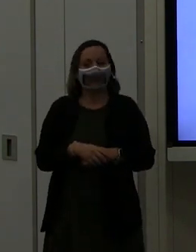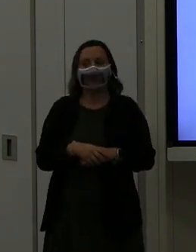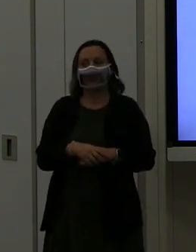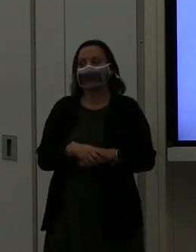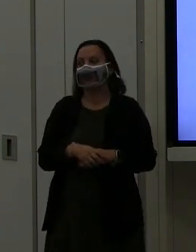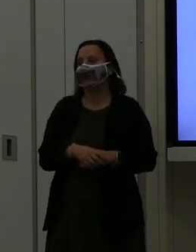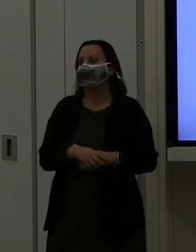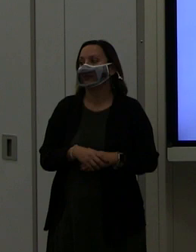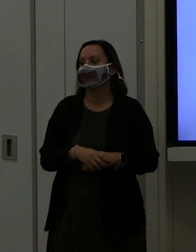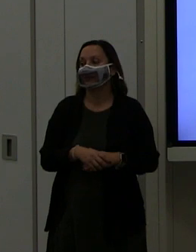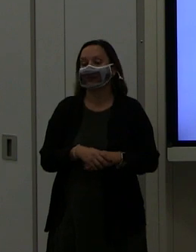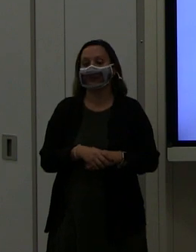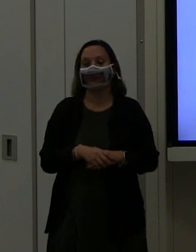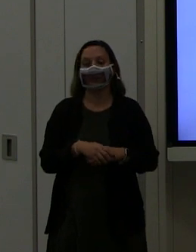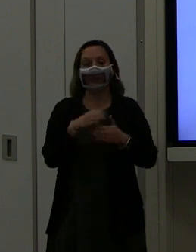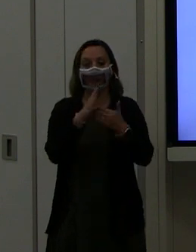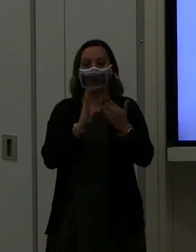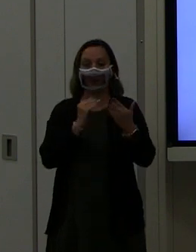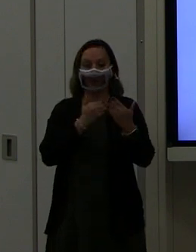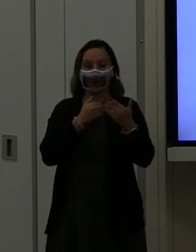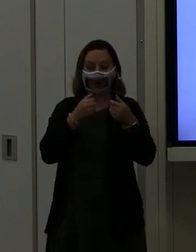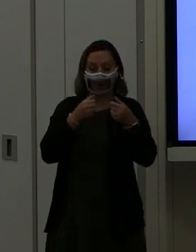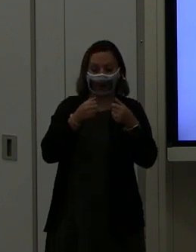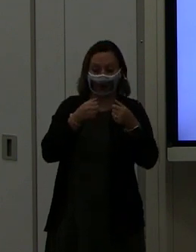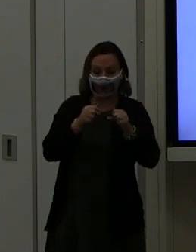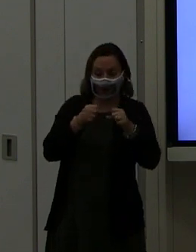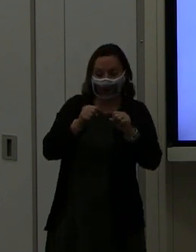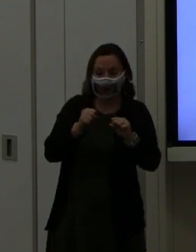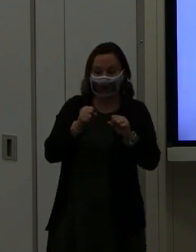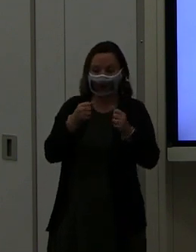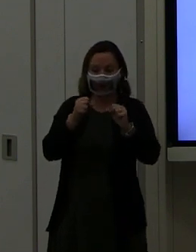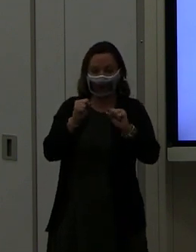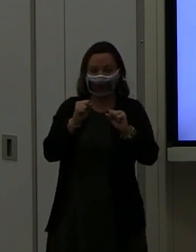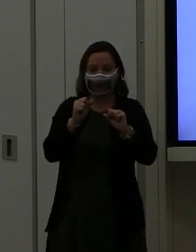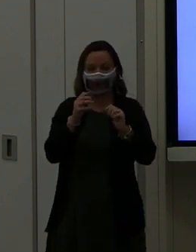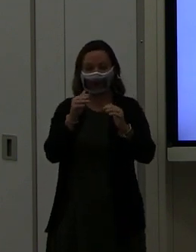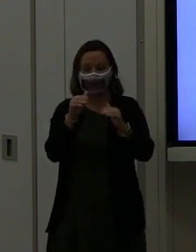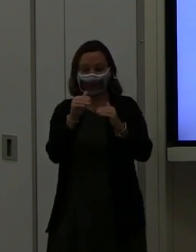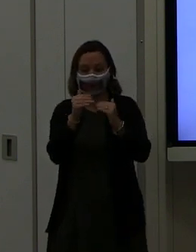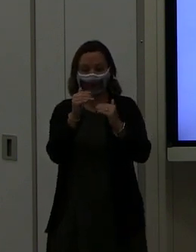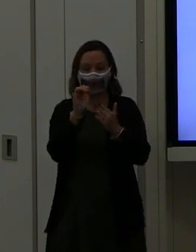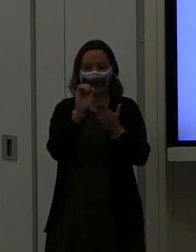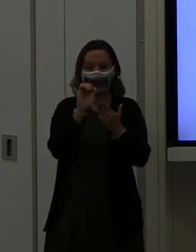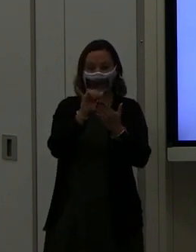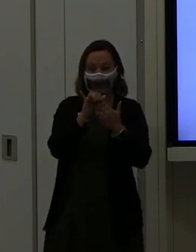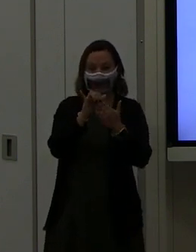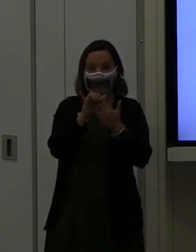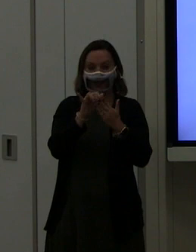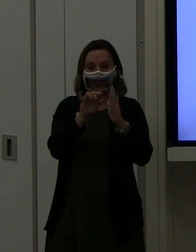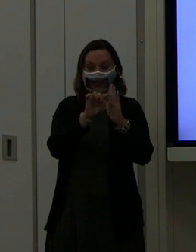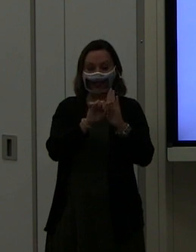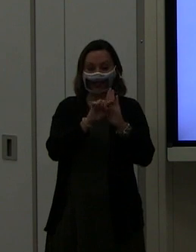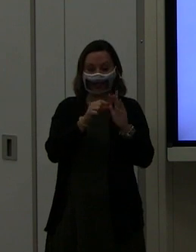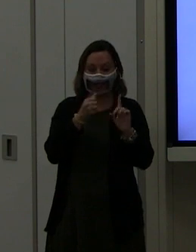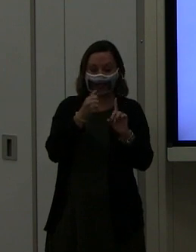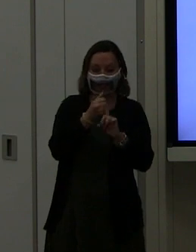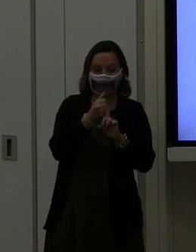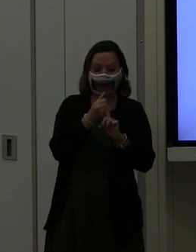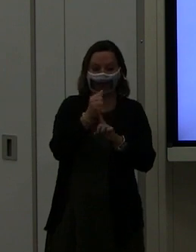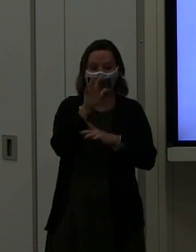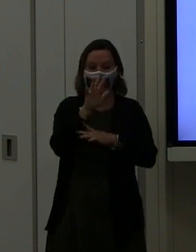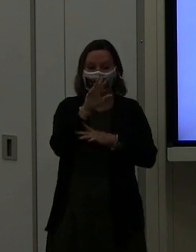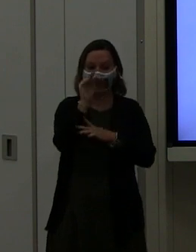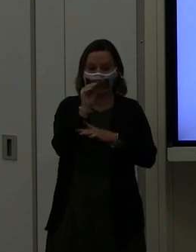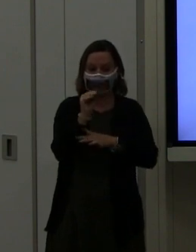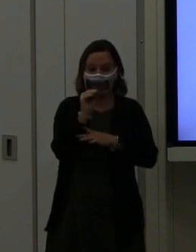So part of our effort was to limit that potential negative impact with just 5% of the grade being